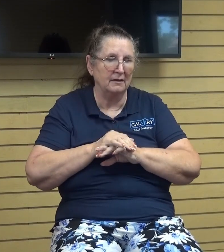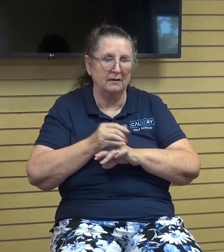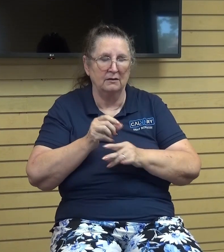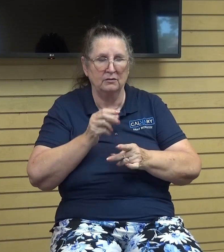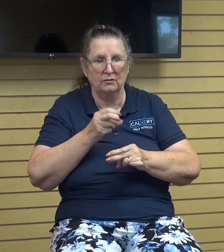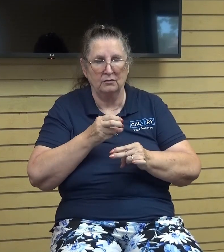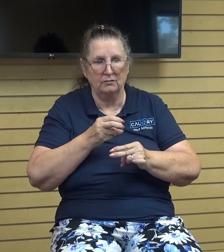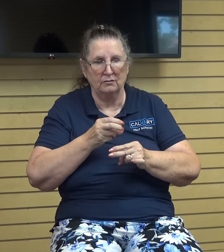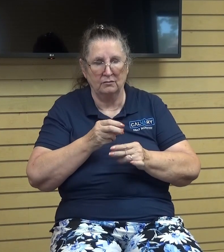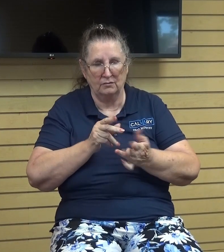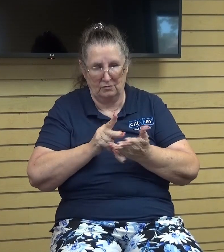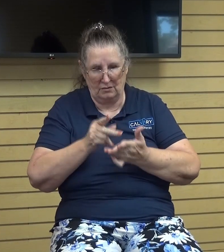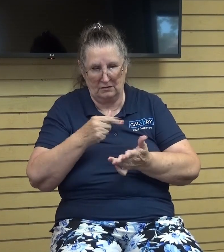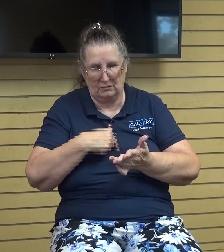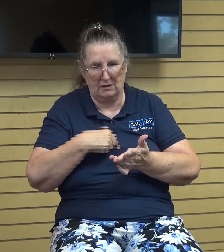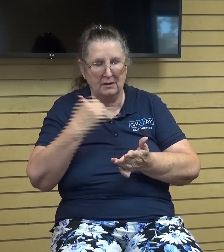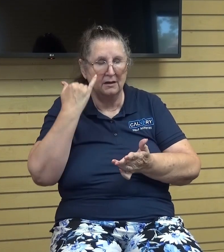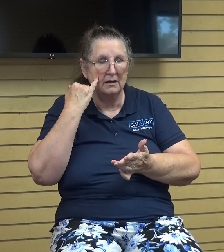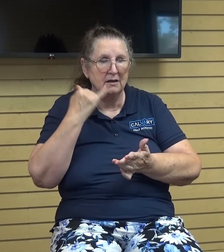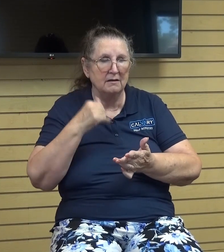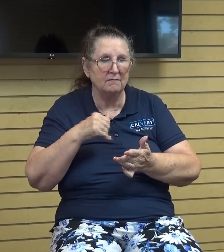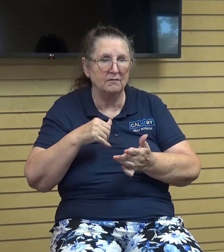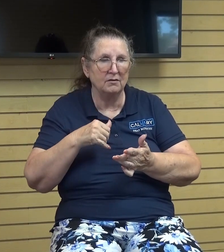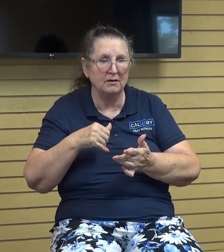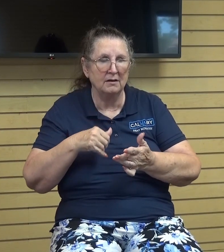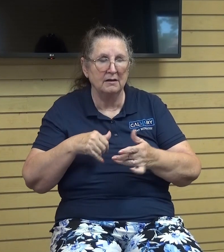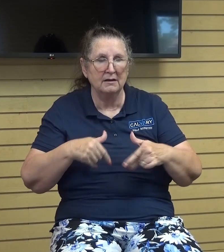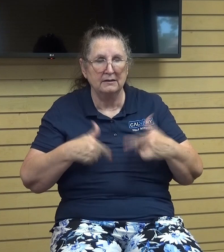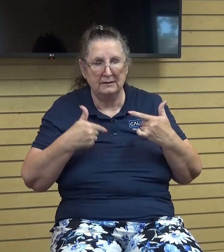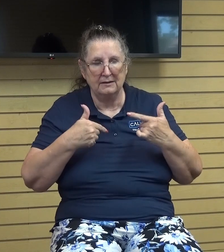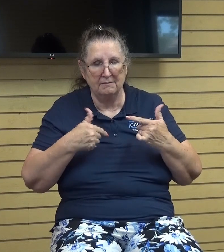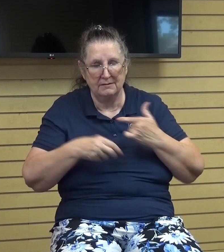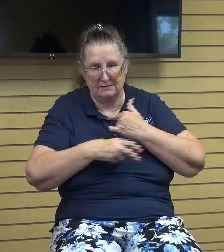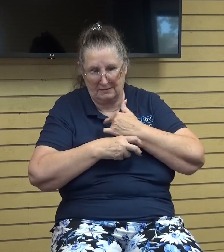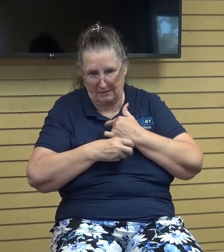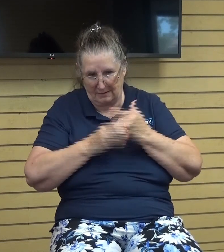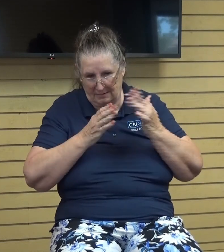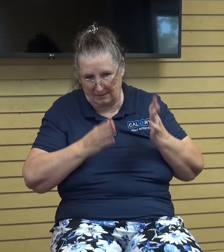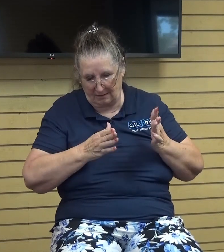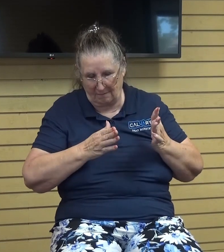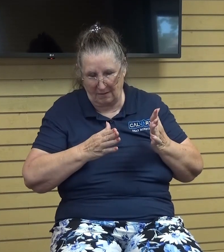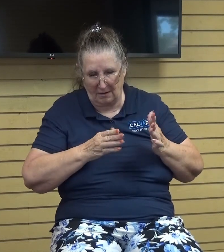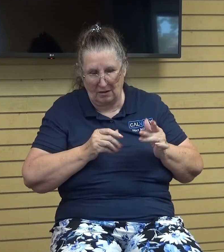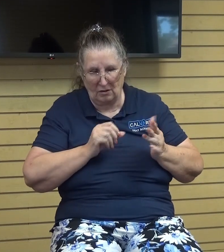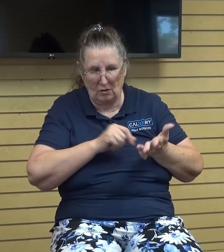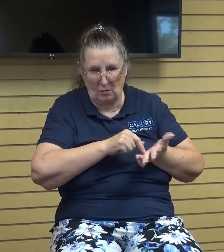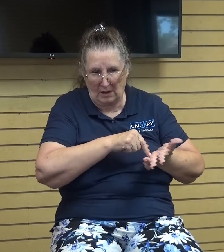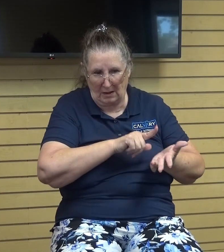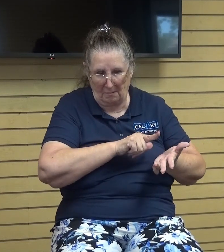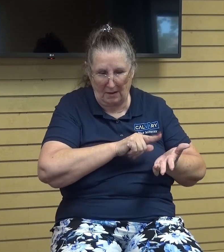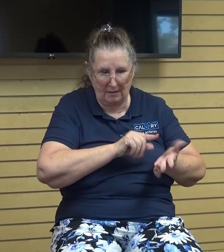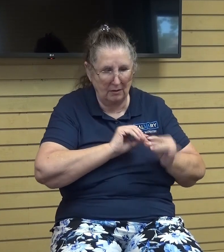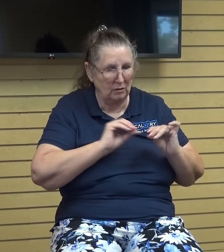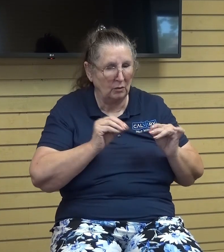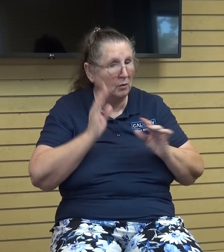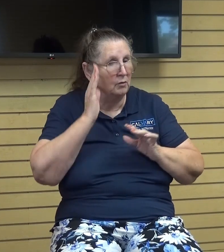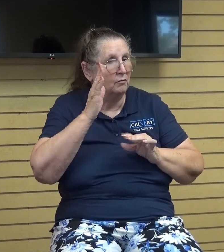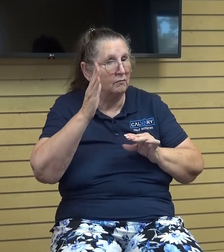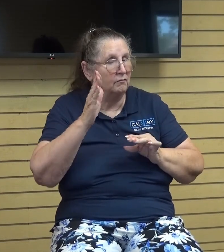that living as a thief, you will pay back every penny and then some. There is no blessing and no future for a thief. Like Peter was alluding